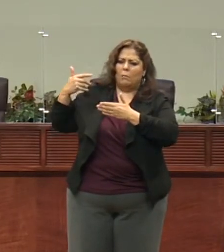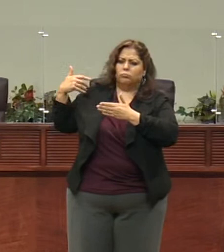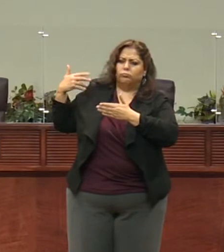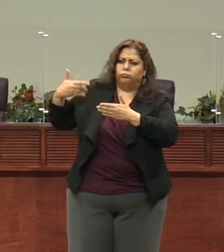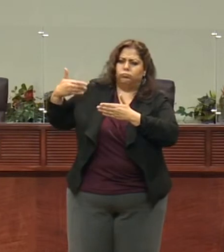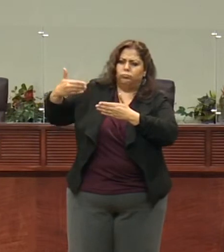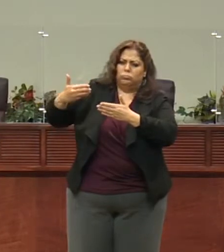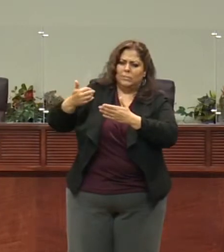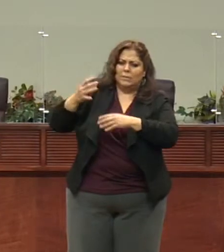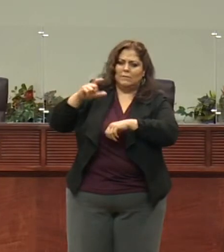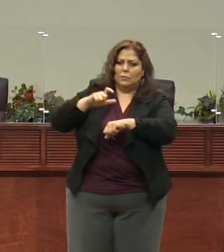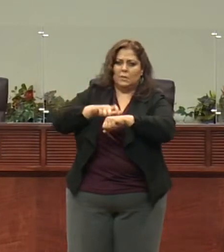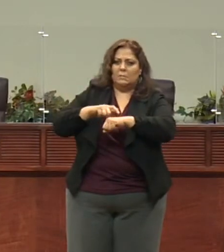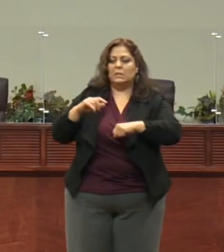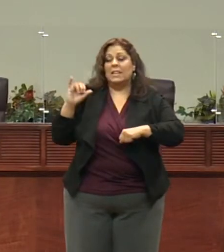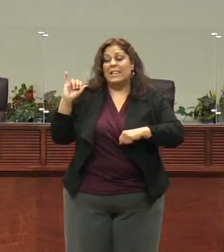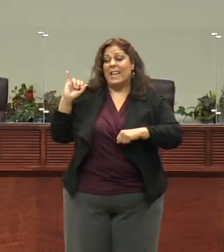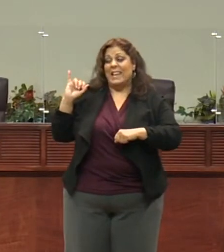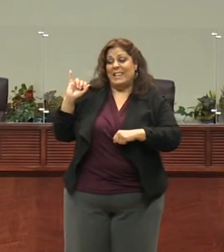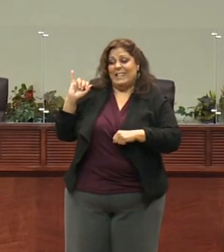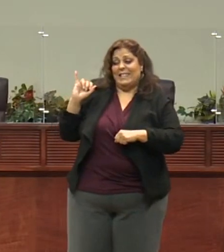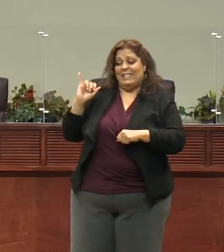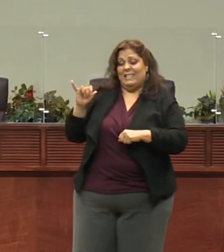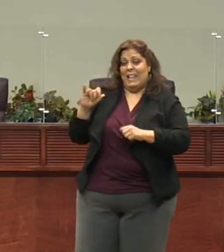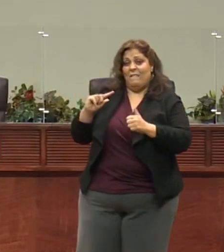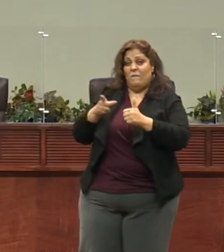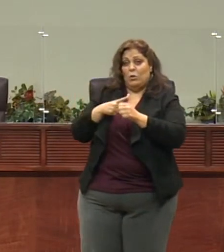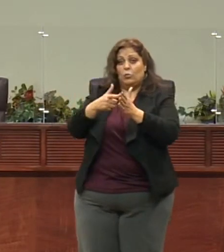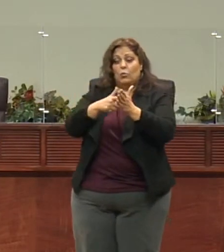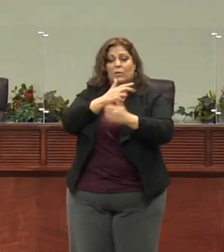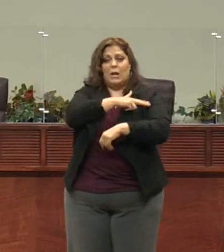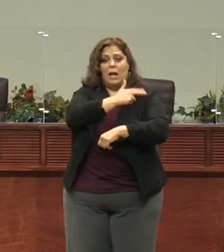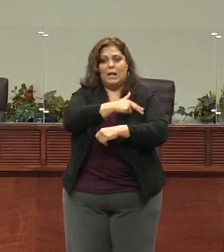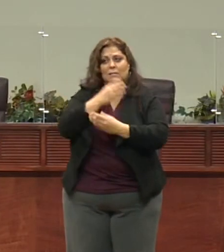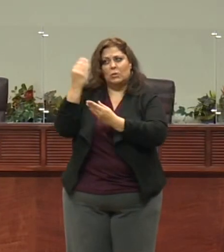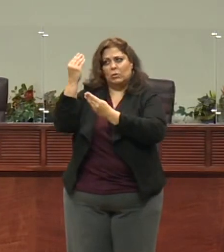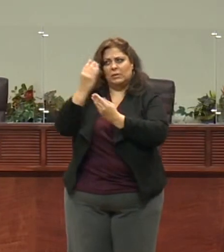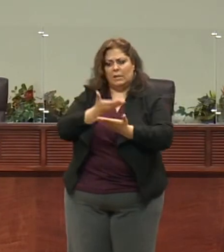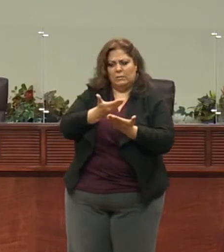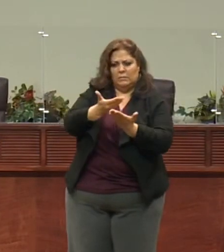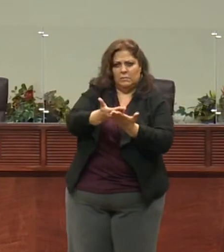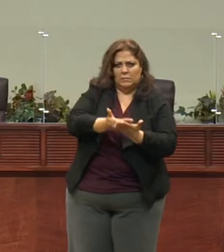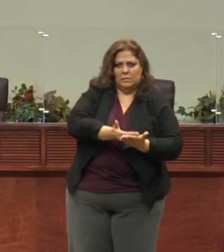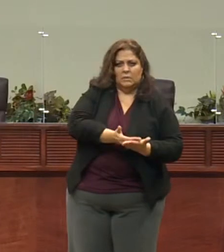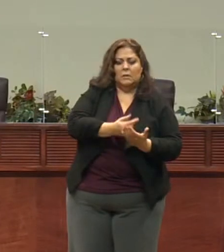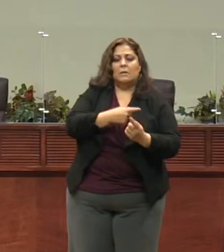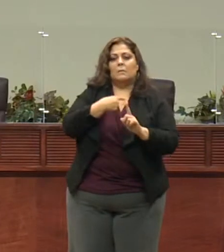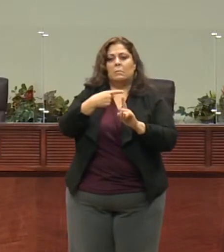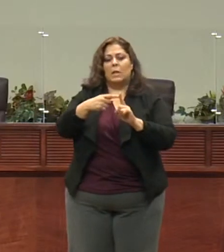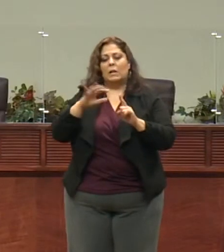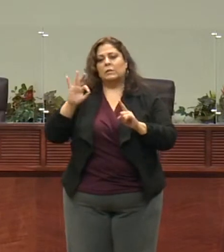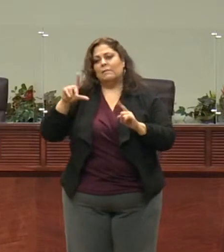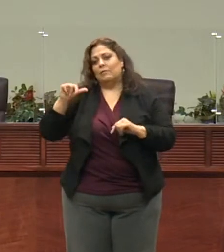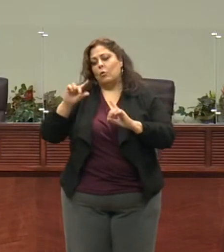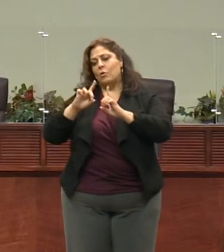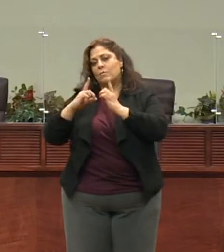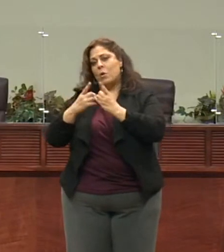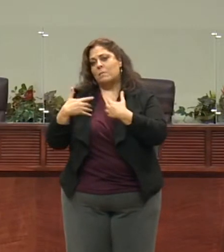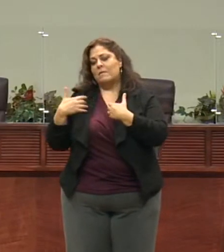necessitate the availability of data from the hospitals and or the Florida Department of